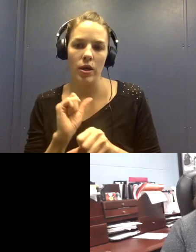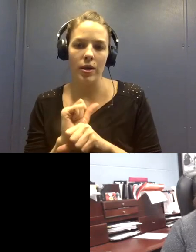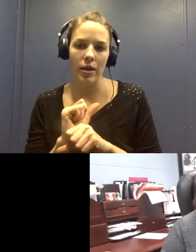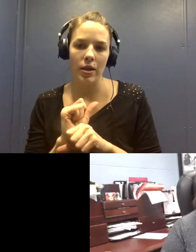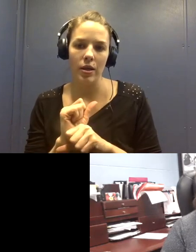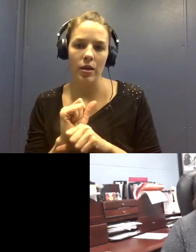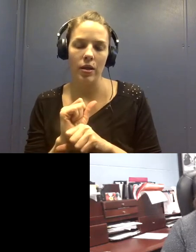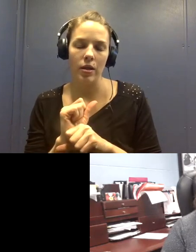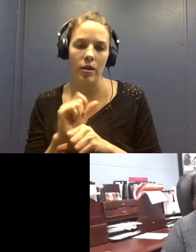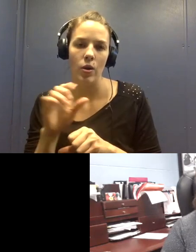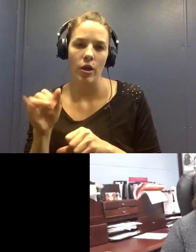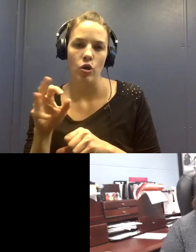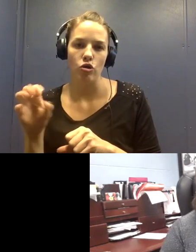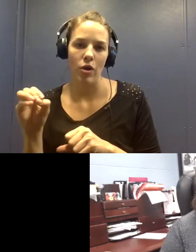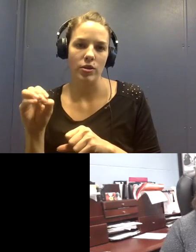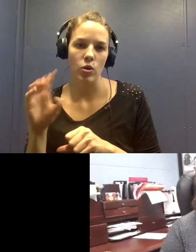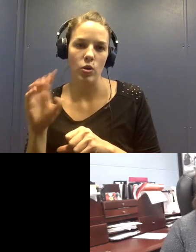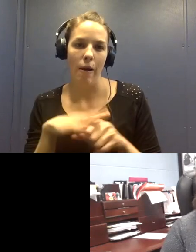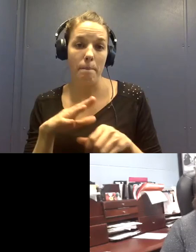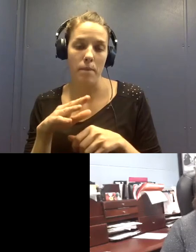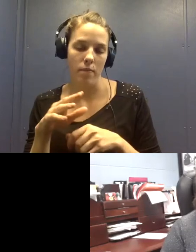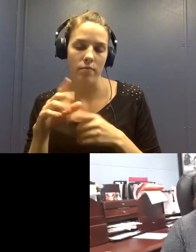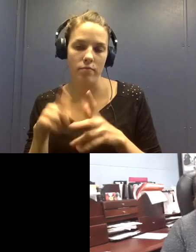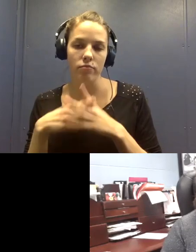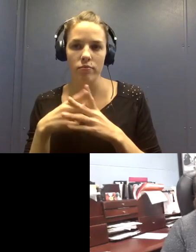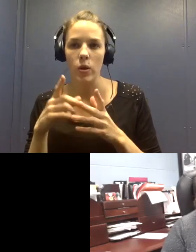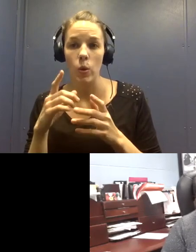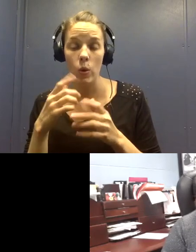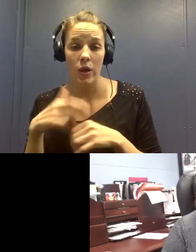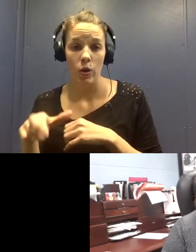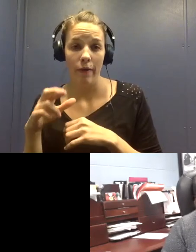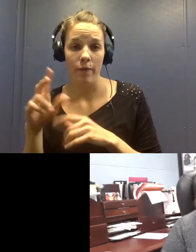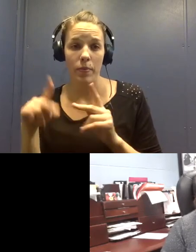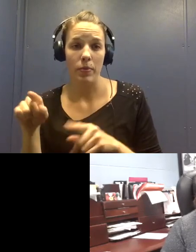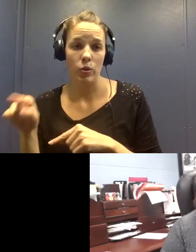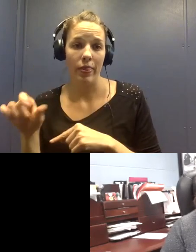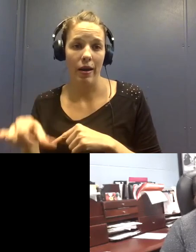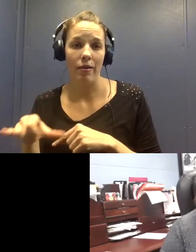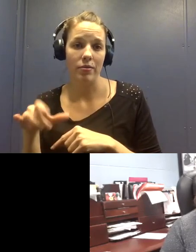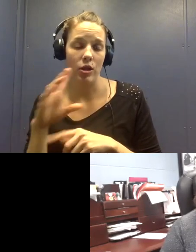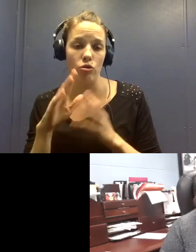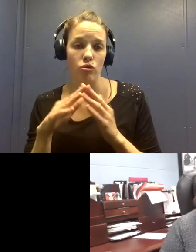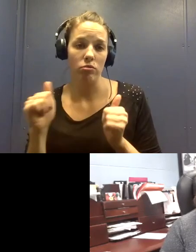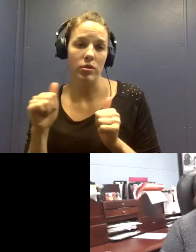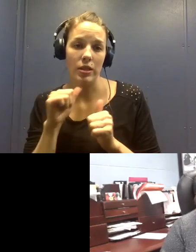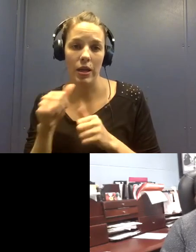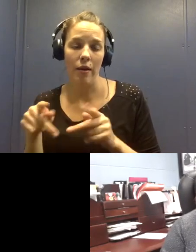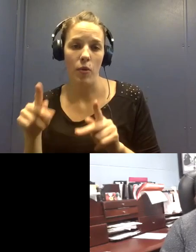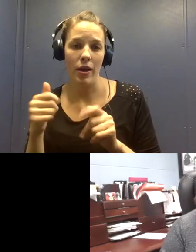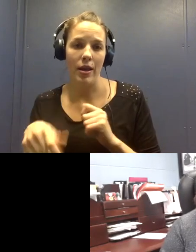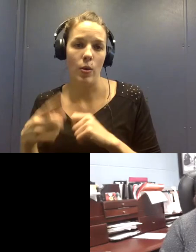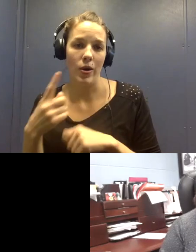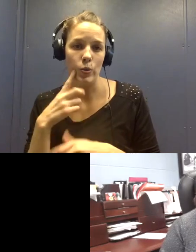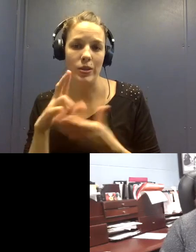too. We did not know that, but when we had referred people to Osco, their system would not let anyone sign